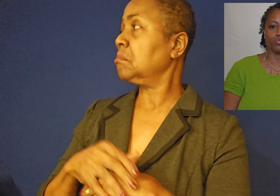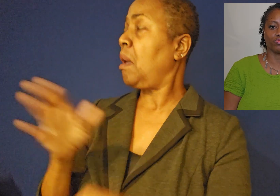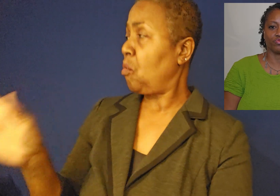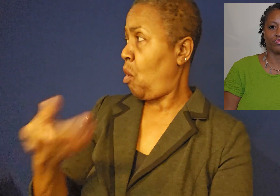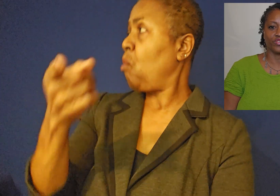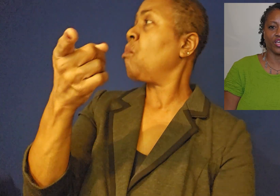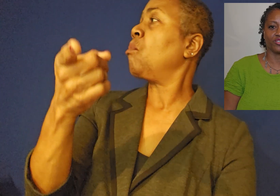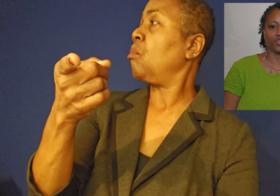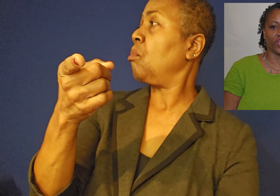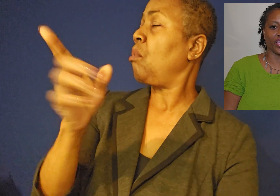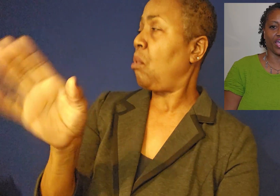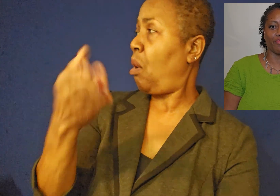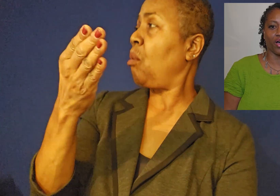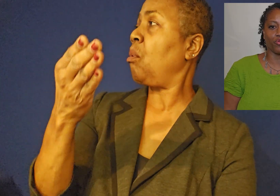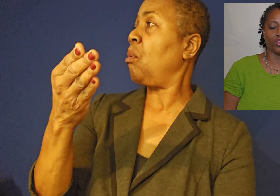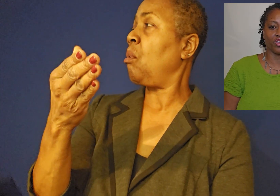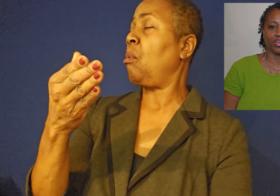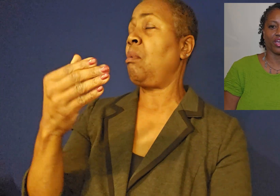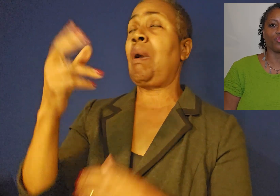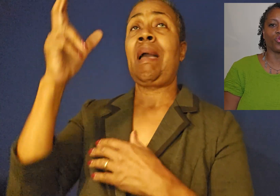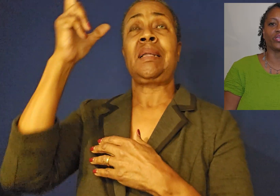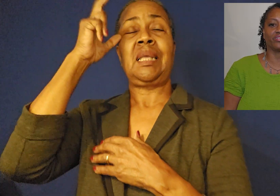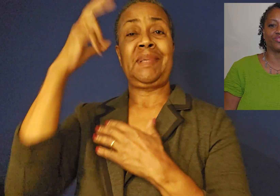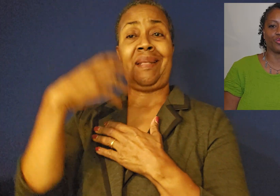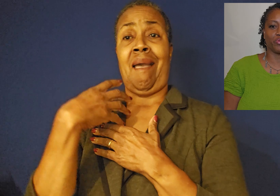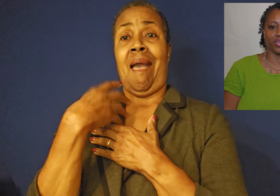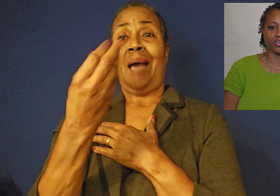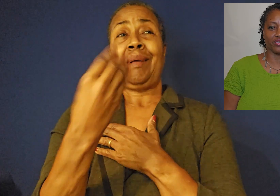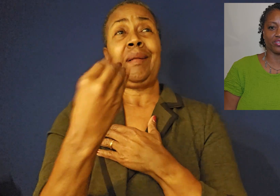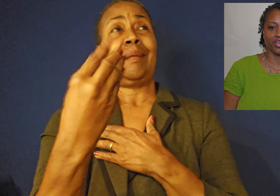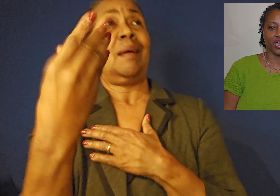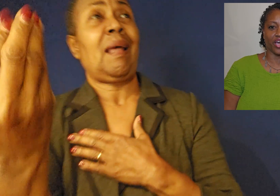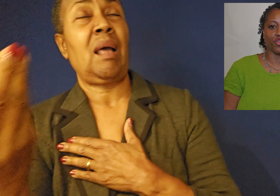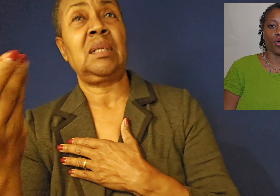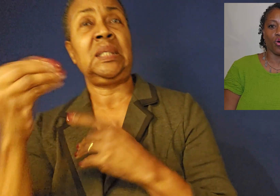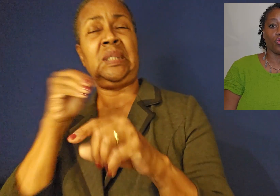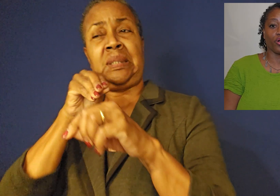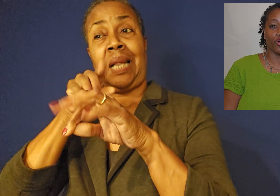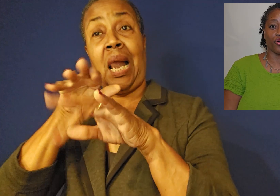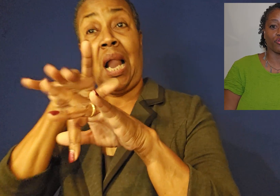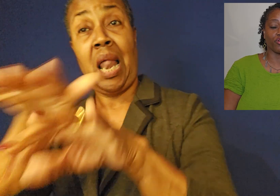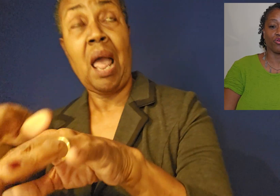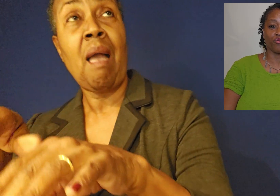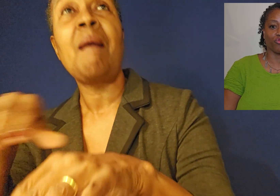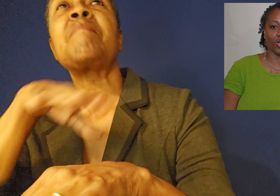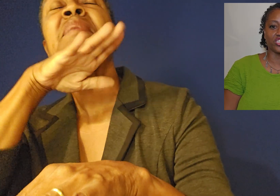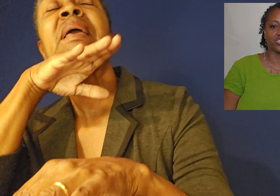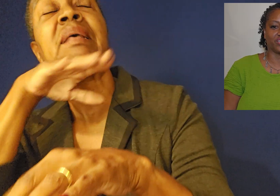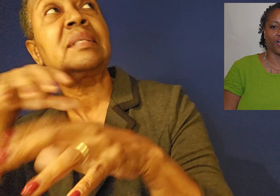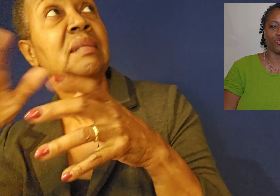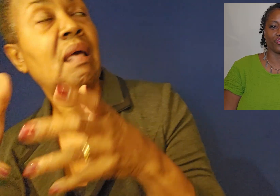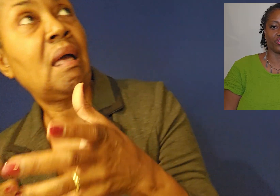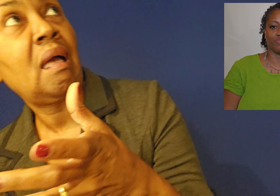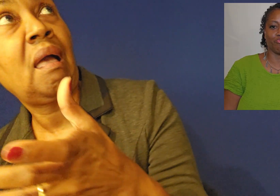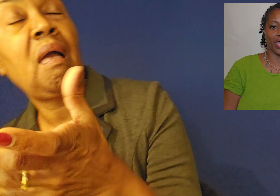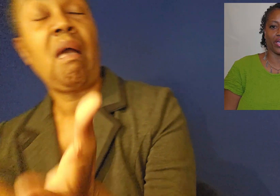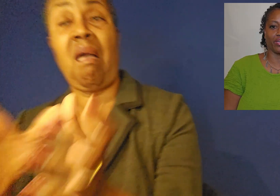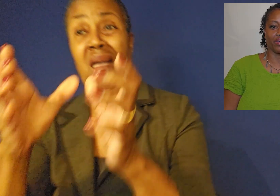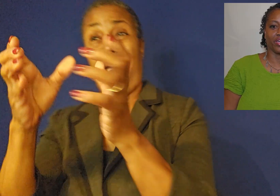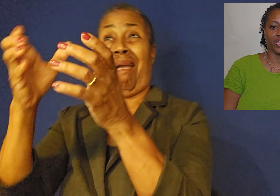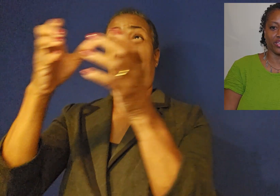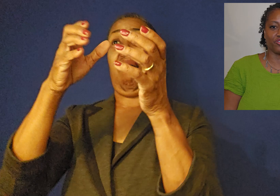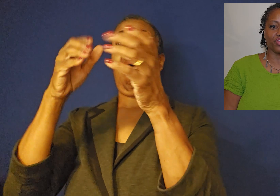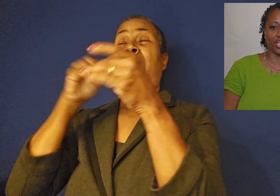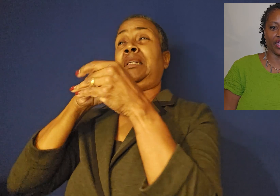"Go." So they came out and went into the pigs, and the whole herd rushed down the steep